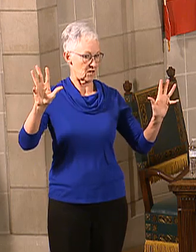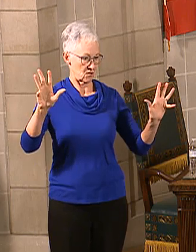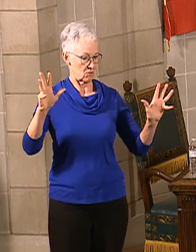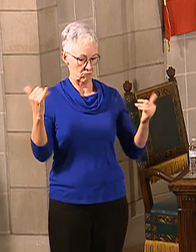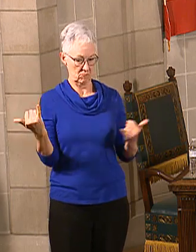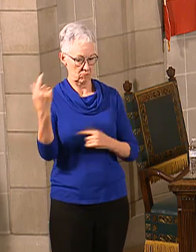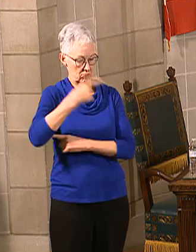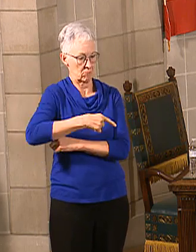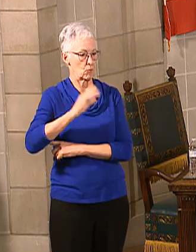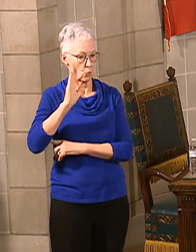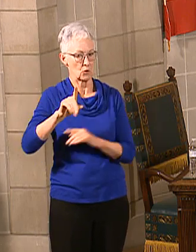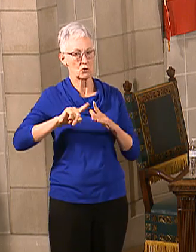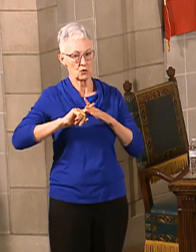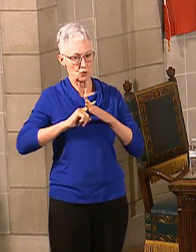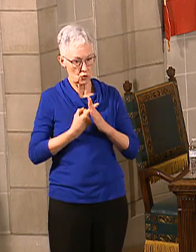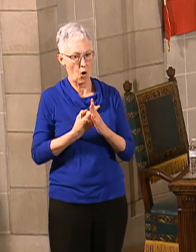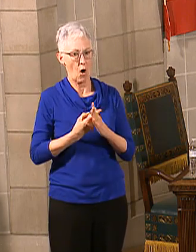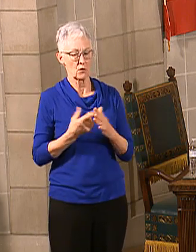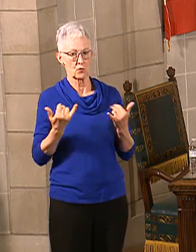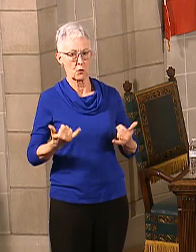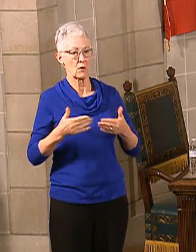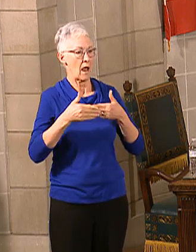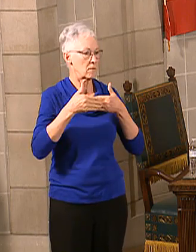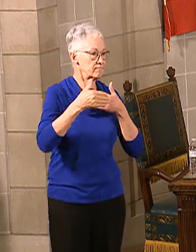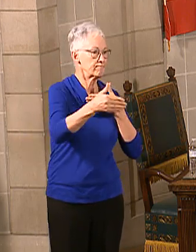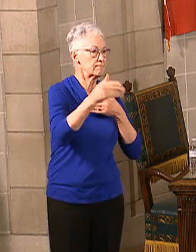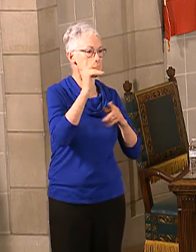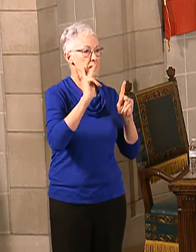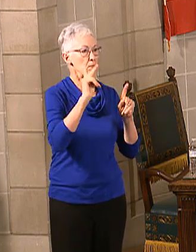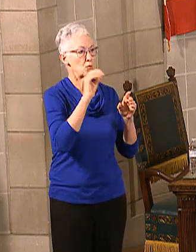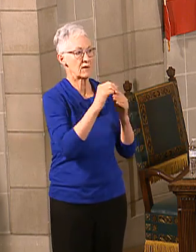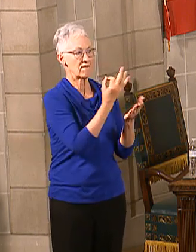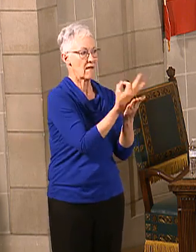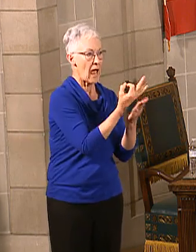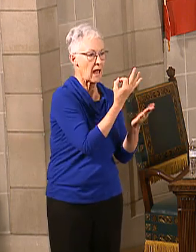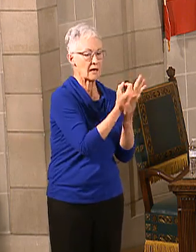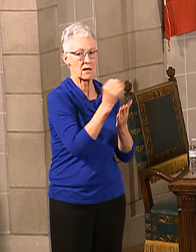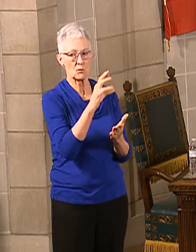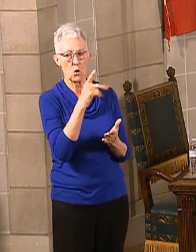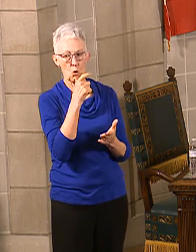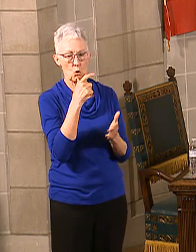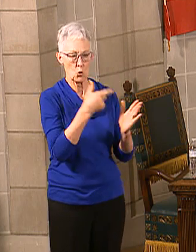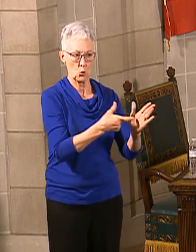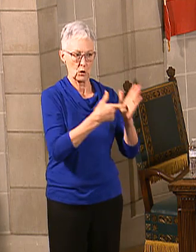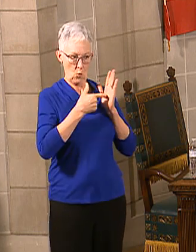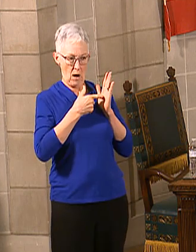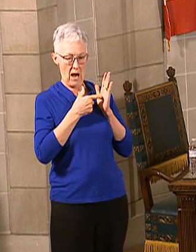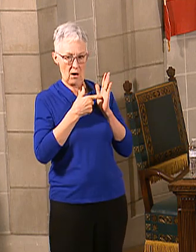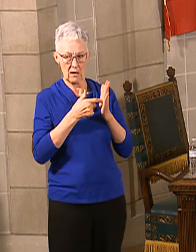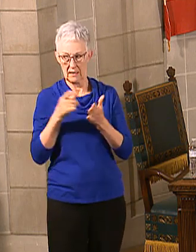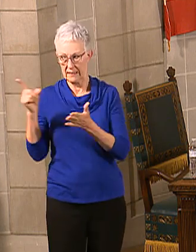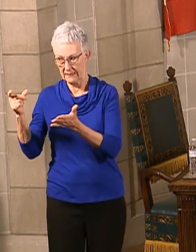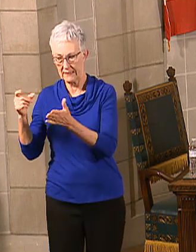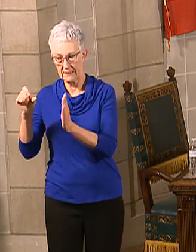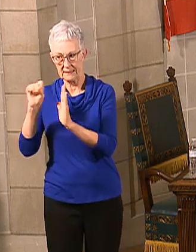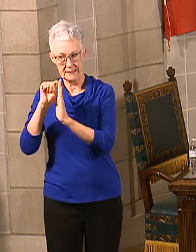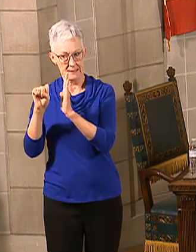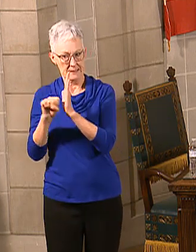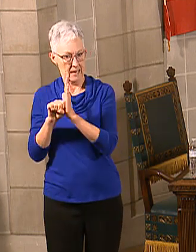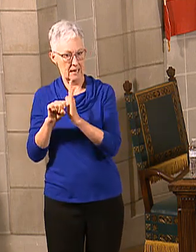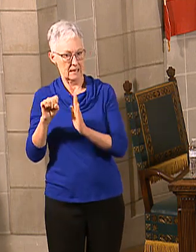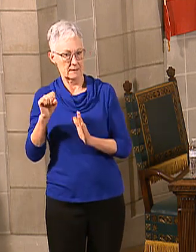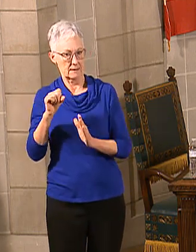to assist our folks in finance and all of our Nebraskans who are doing those types of legal transactions to be able to do an online